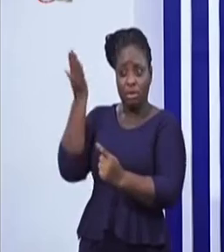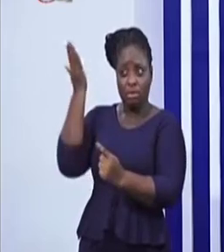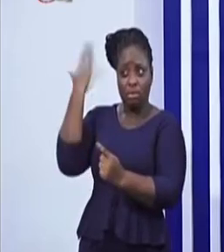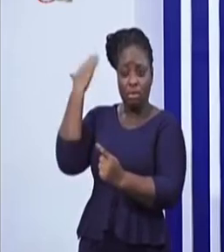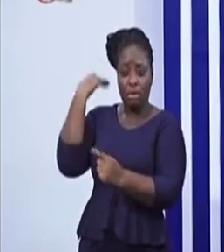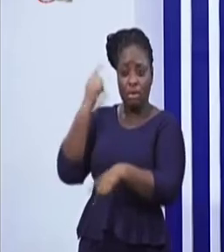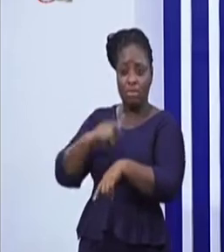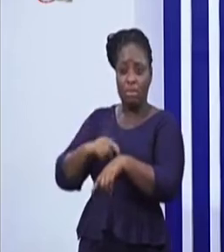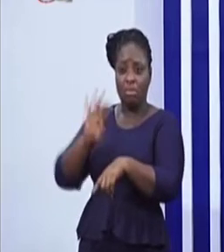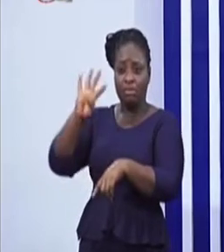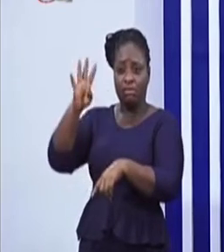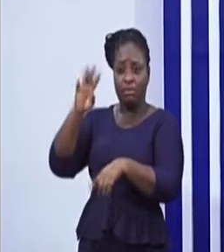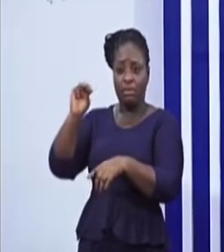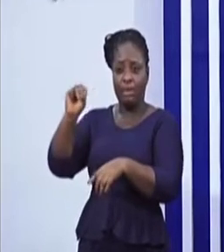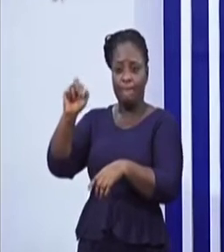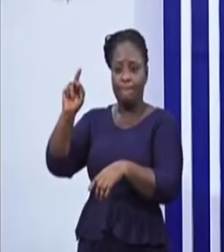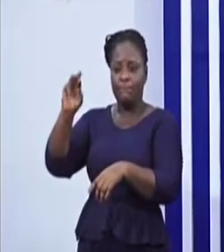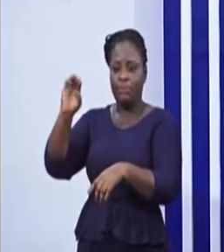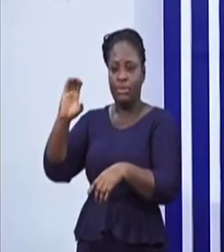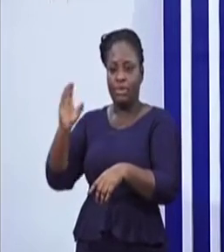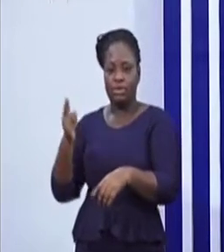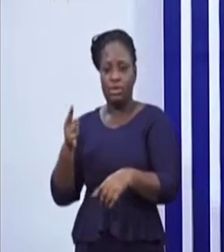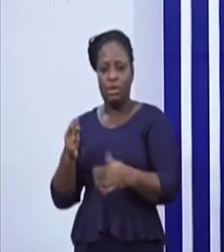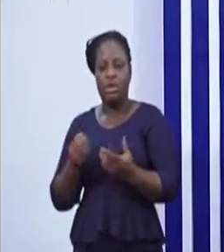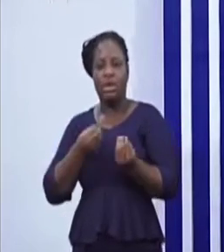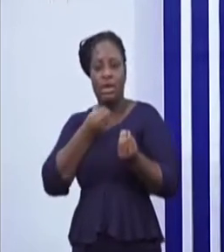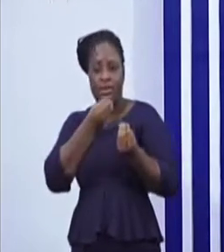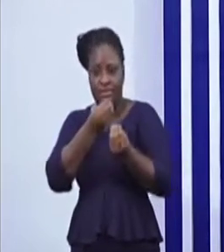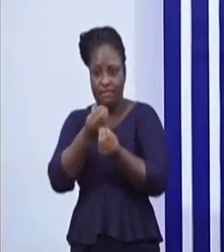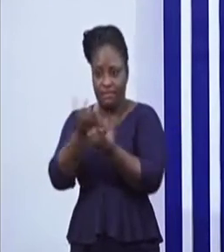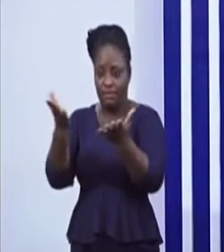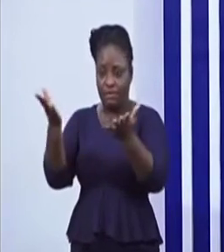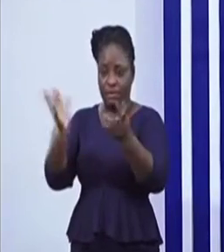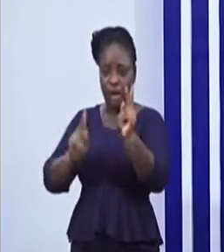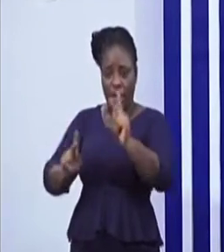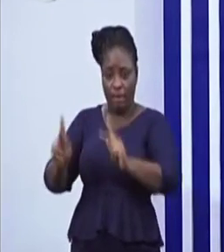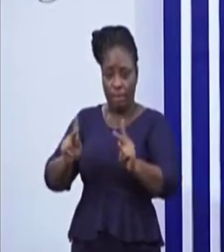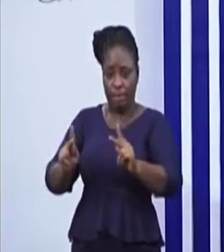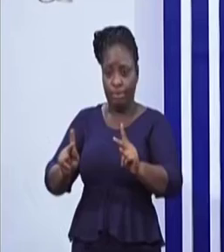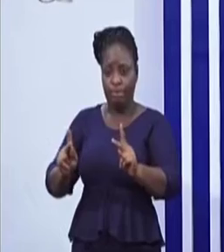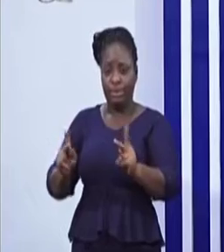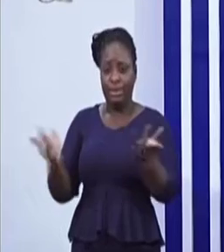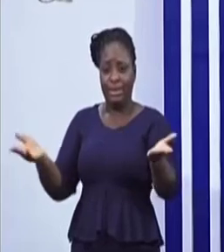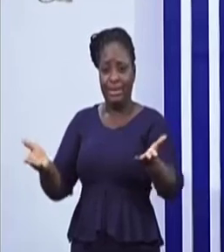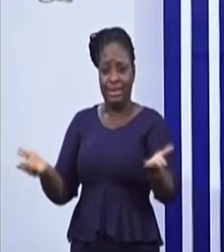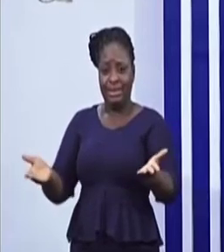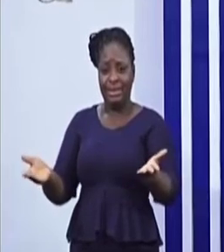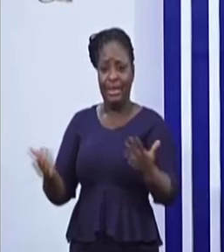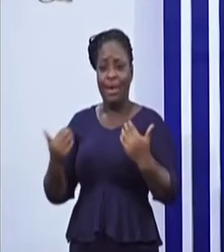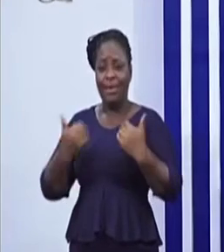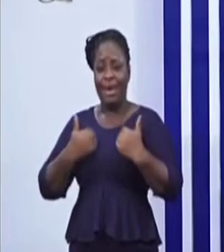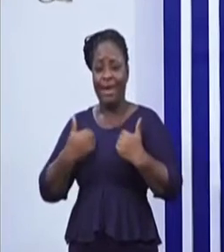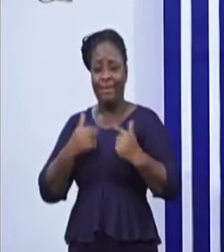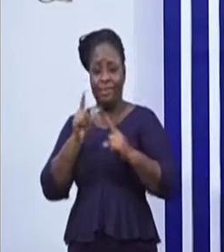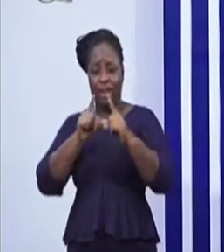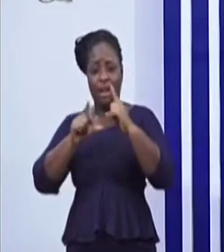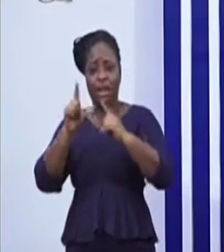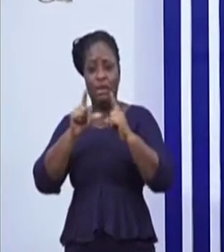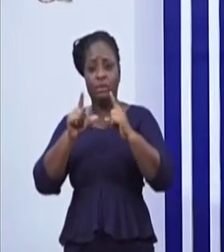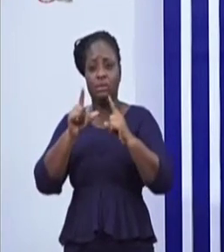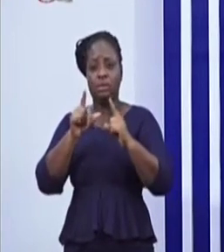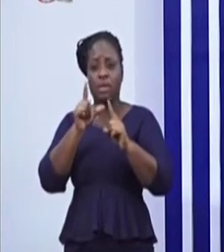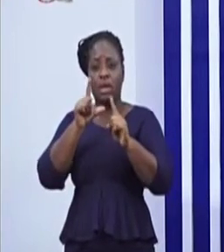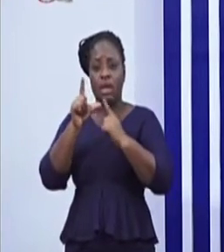March 2020, and I informed this August Assembly that we had launched a special national security